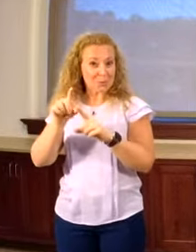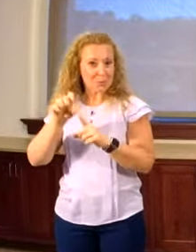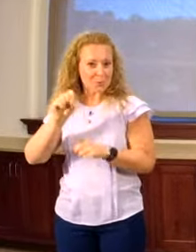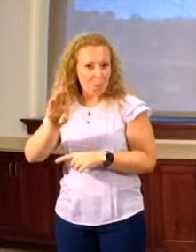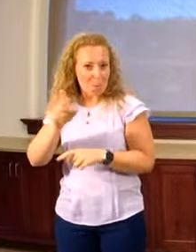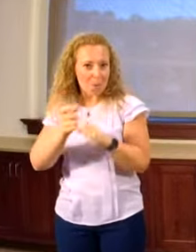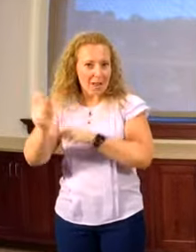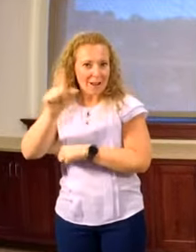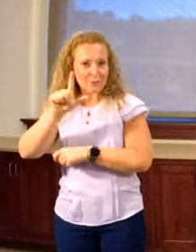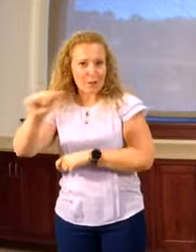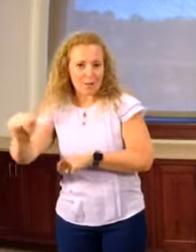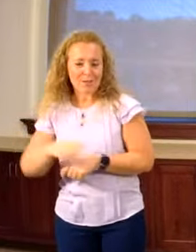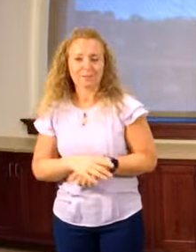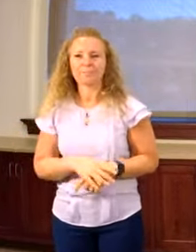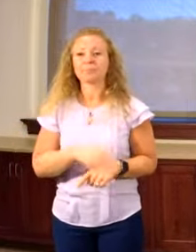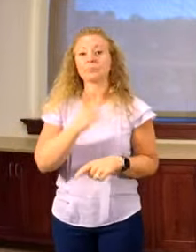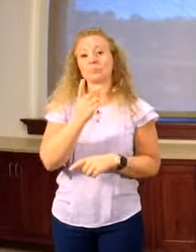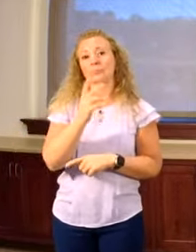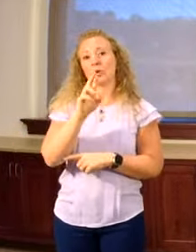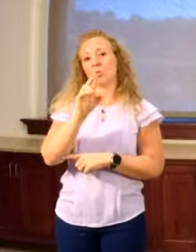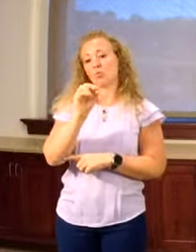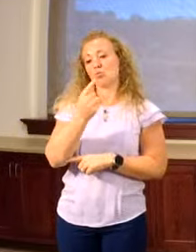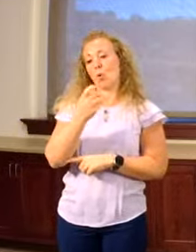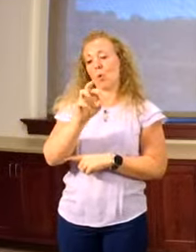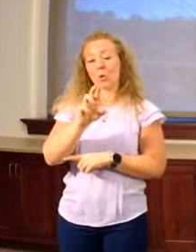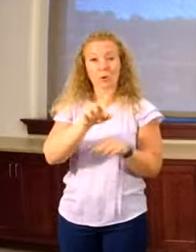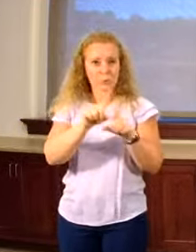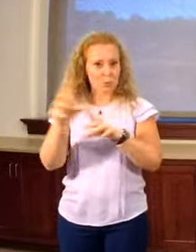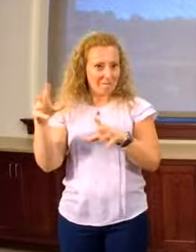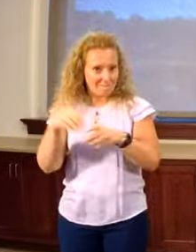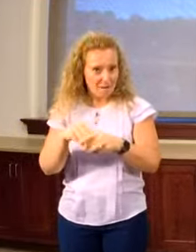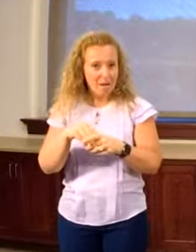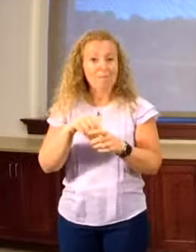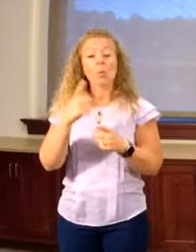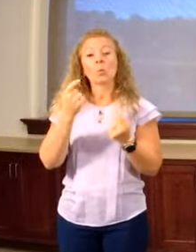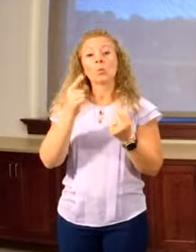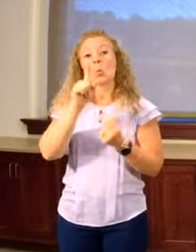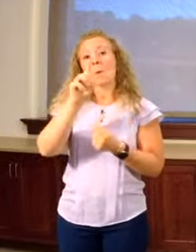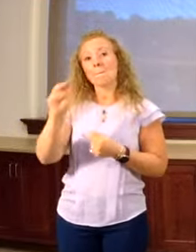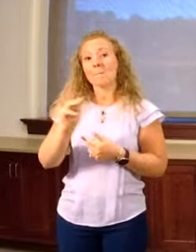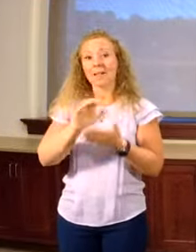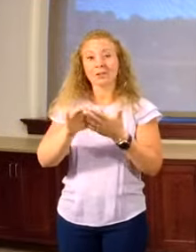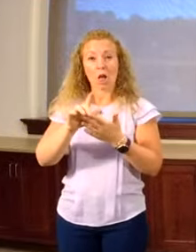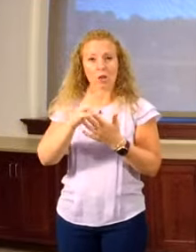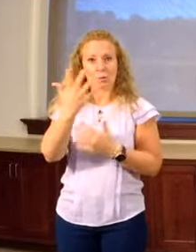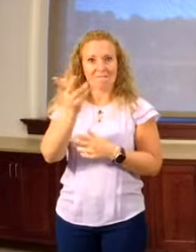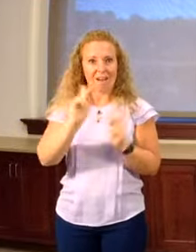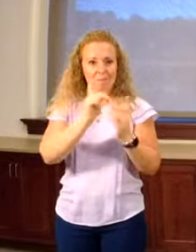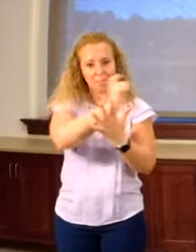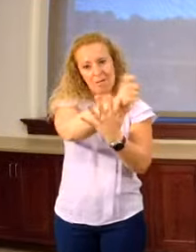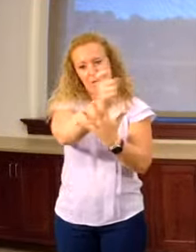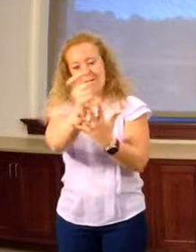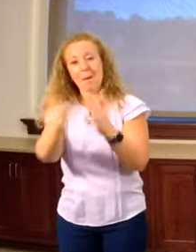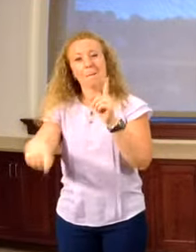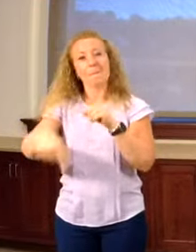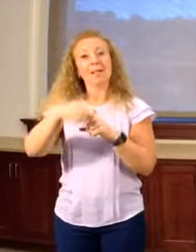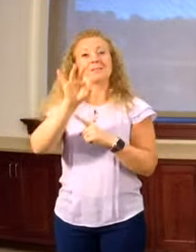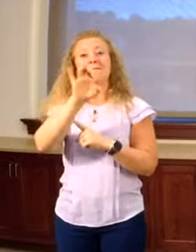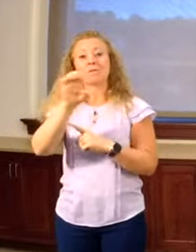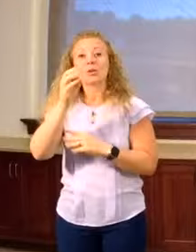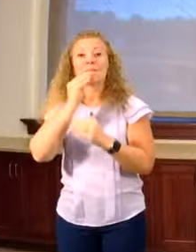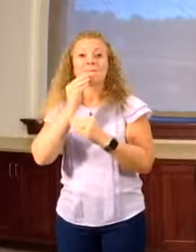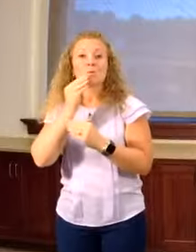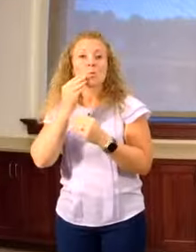Angeles. Kroger is also getting involved by giving away $1 million to 5 people and free groceries for a year to